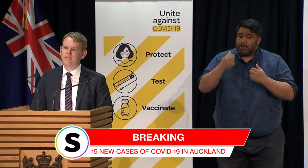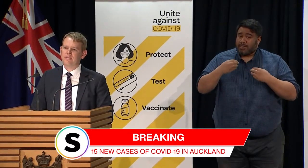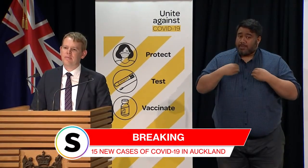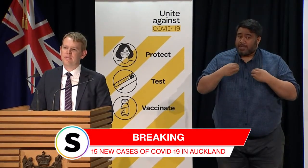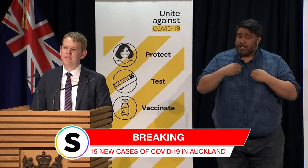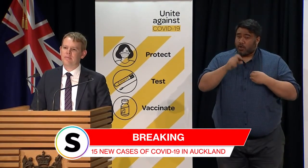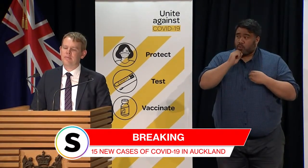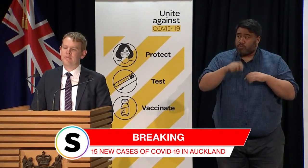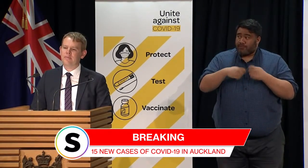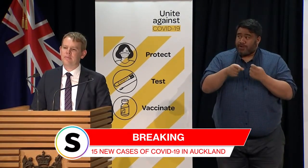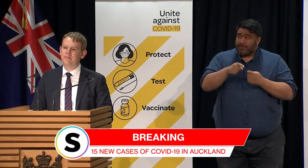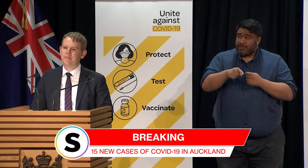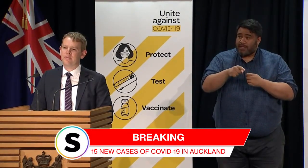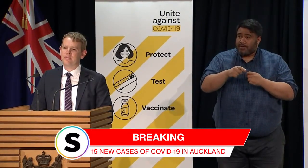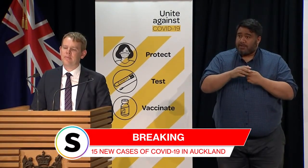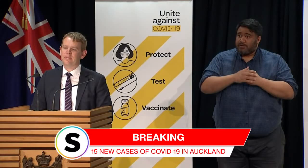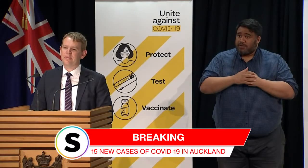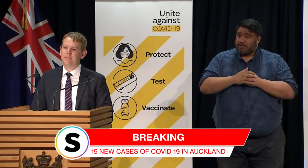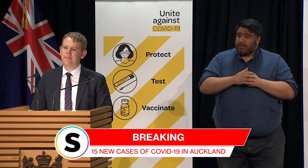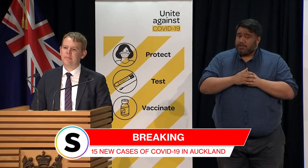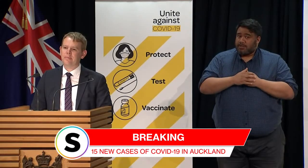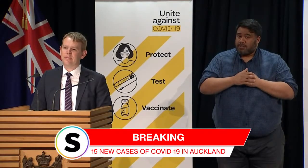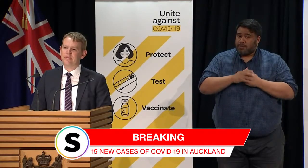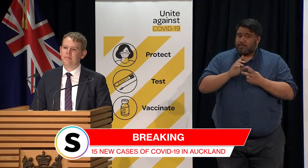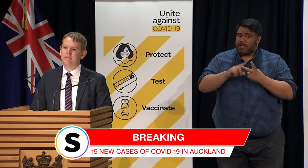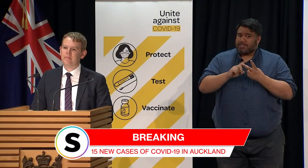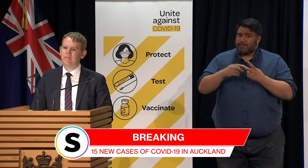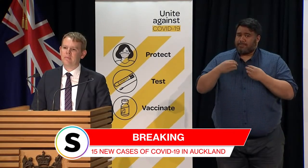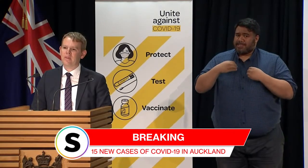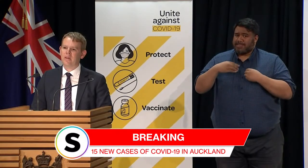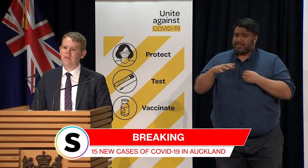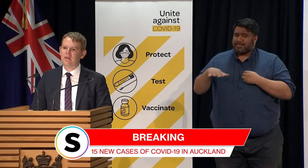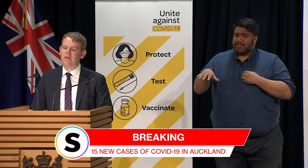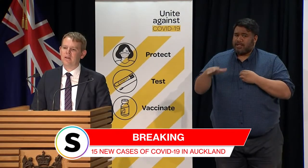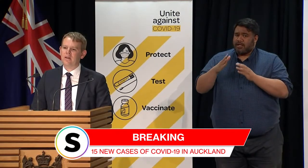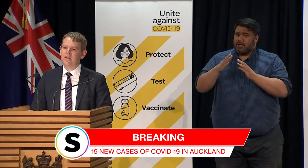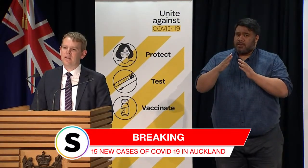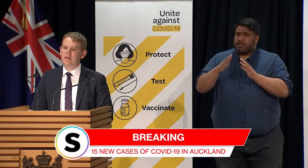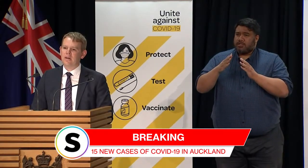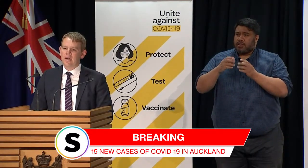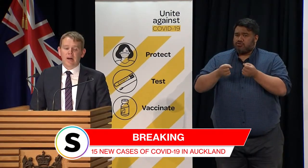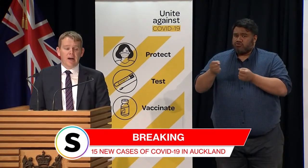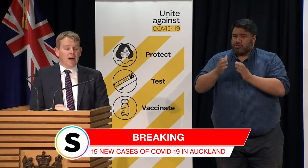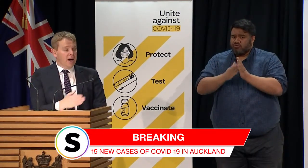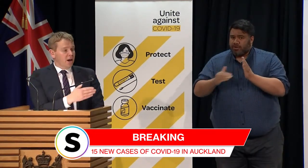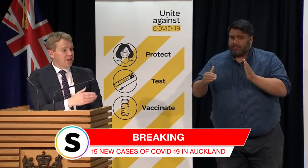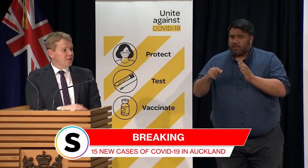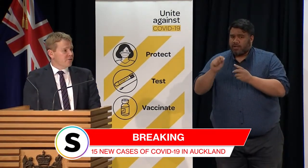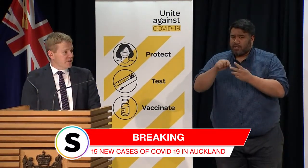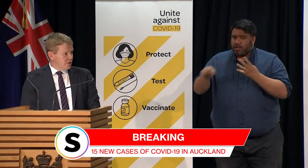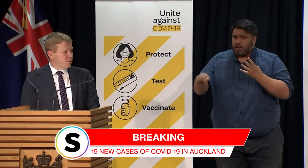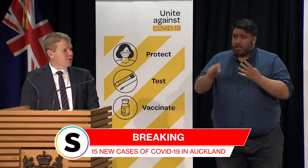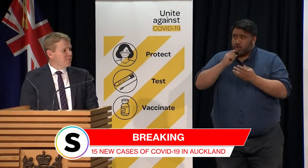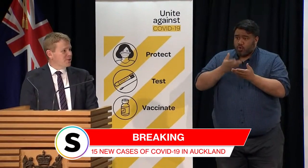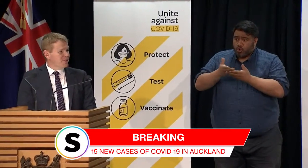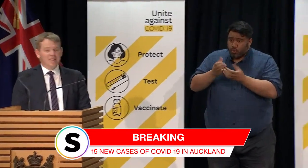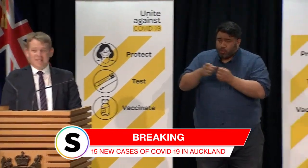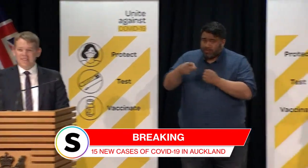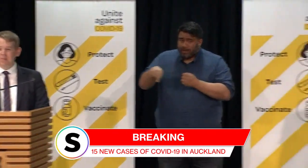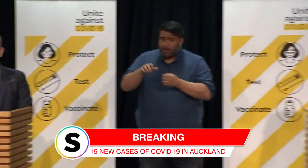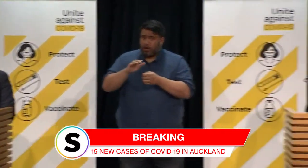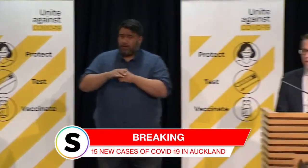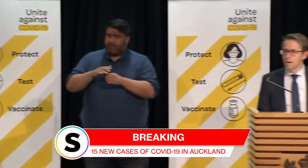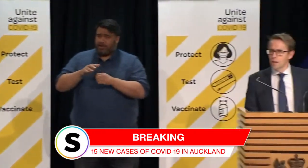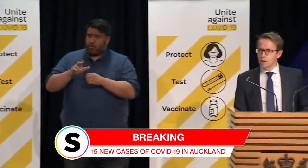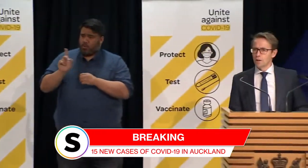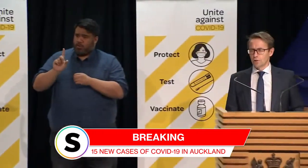start carrying out checkpoints to see whether people have been tested, that it's going to create chaos at that border? I'll ask the Director General to comment on the